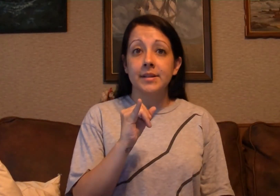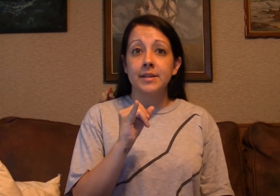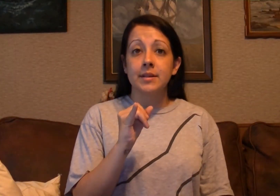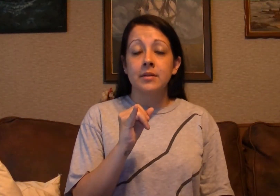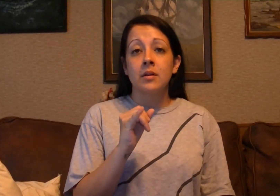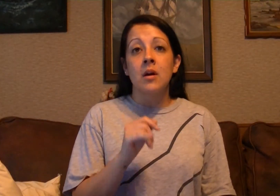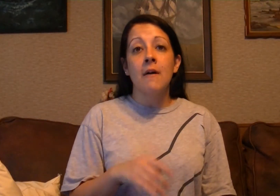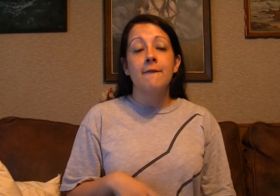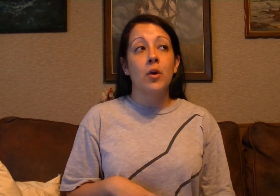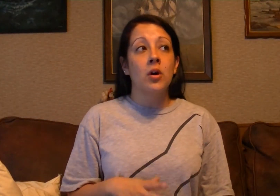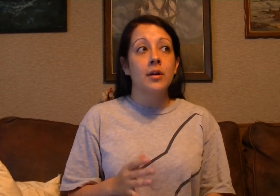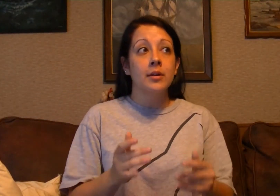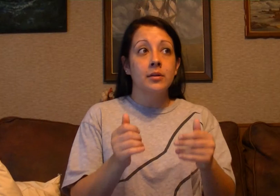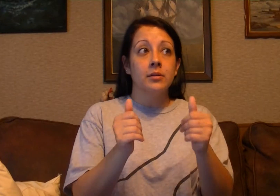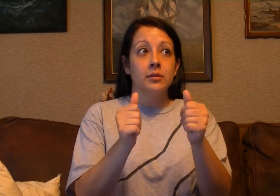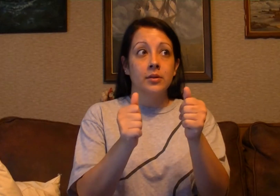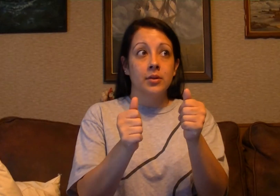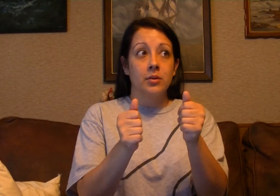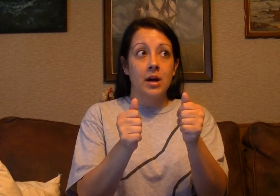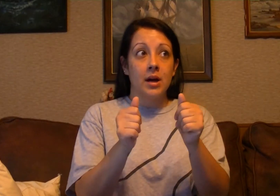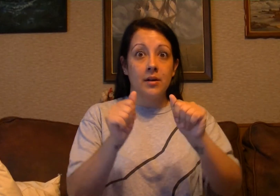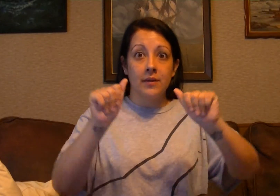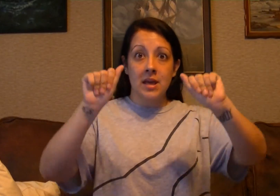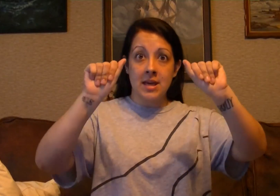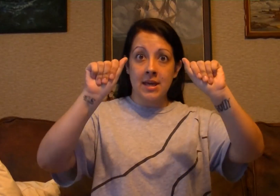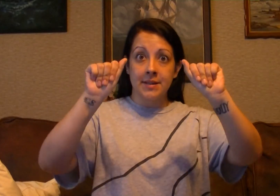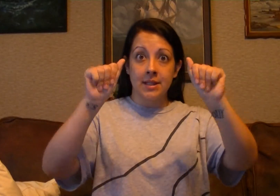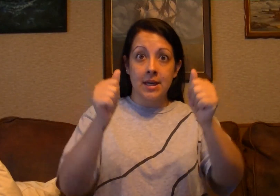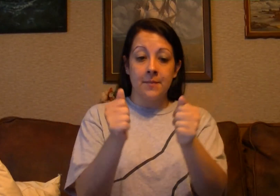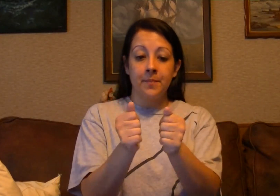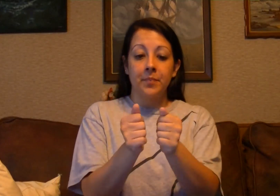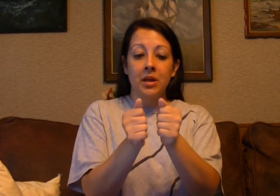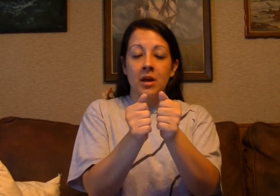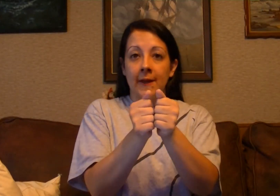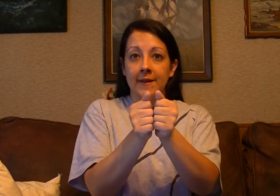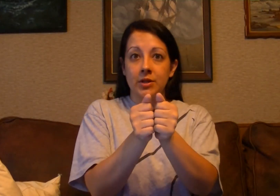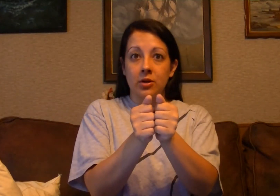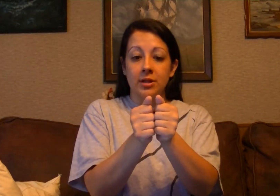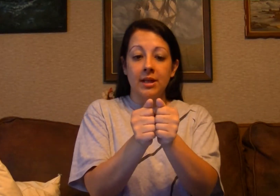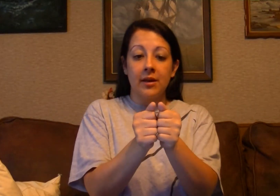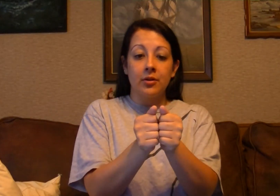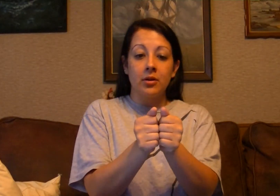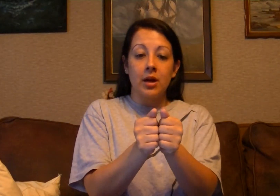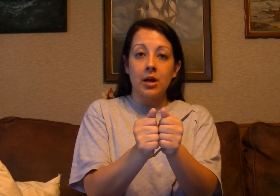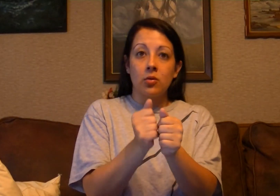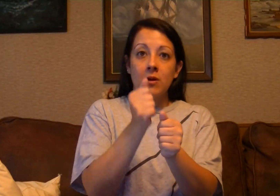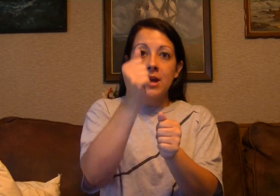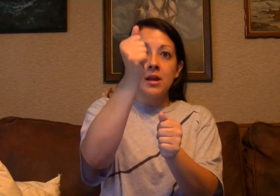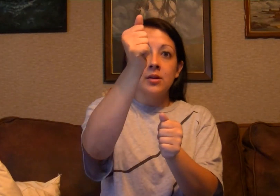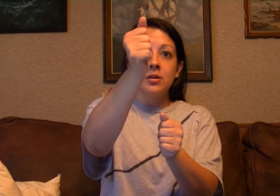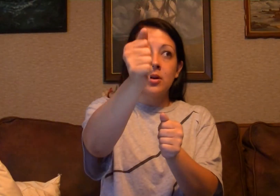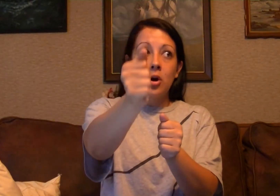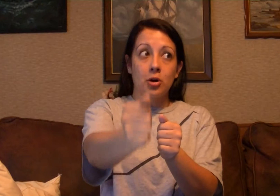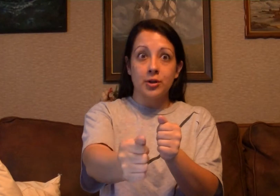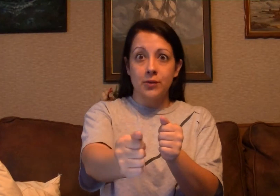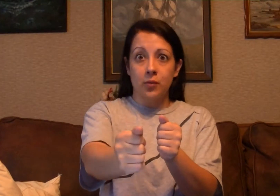Is far, you have A hands again. They start together and your right hand arcs